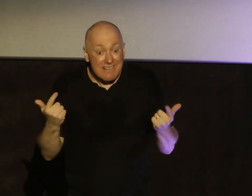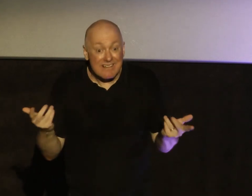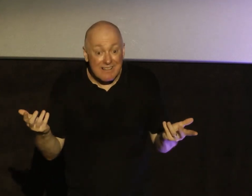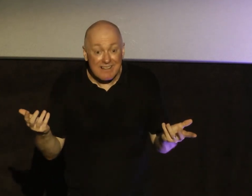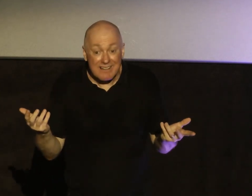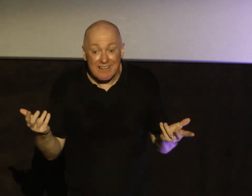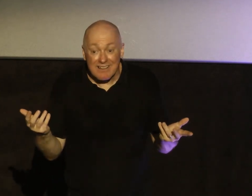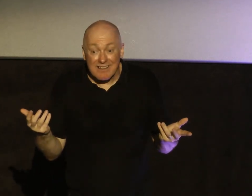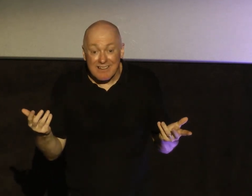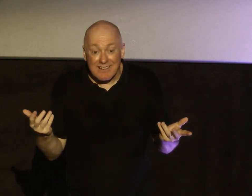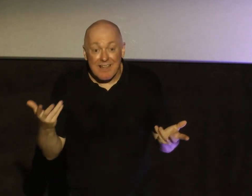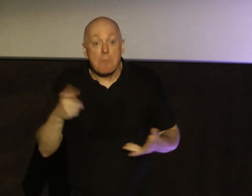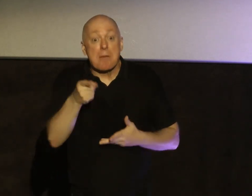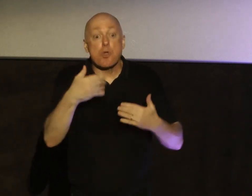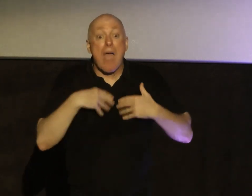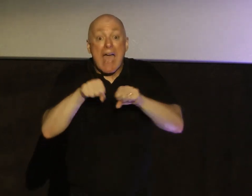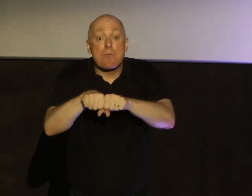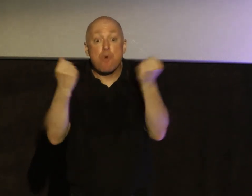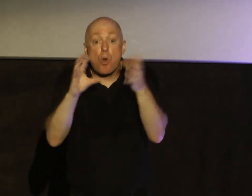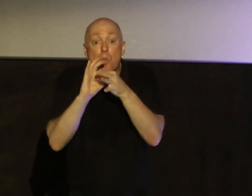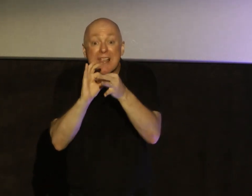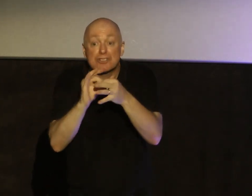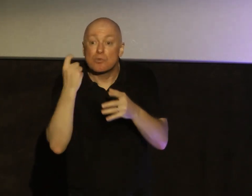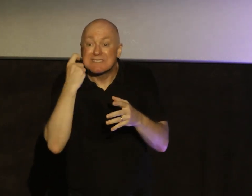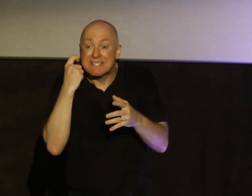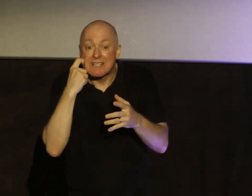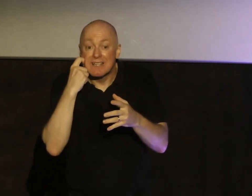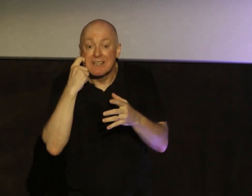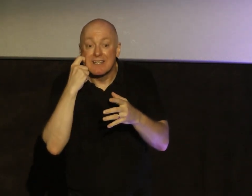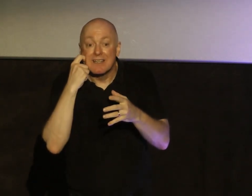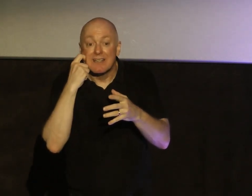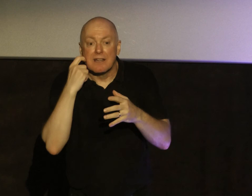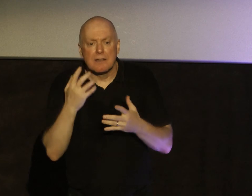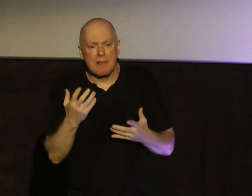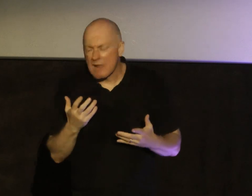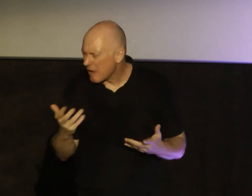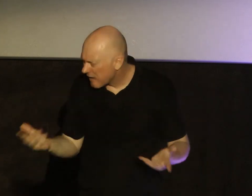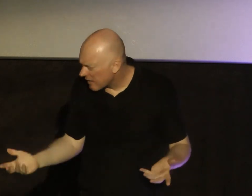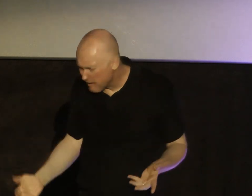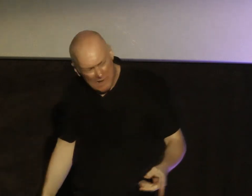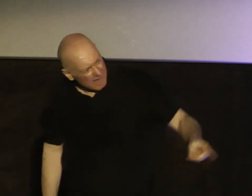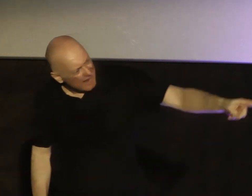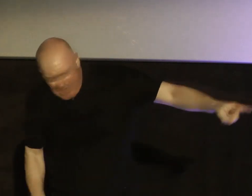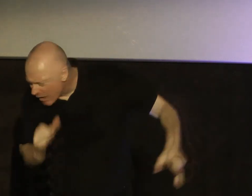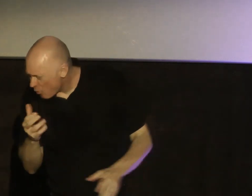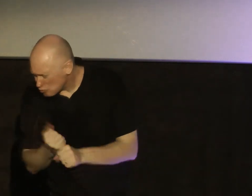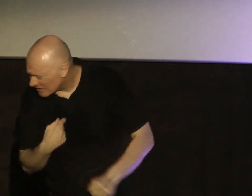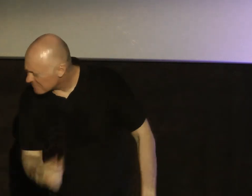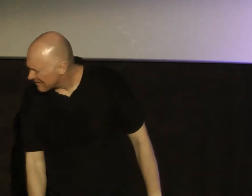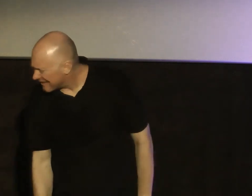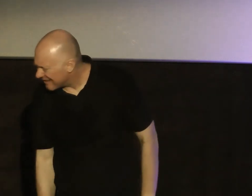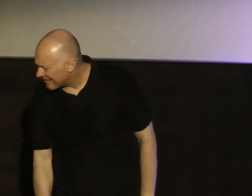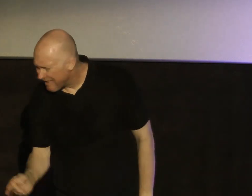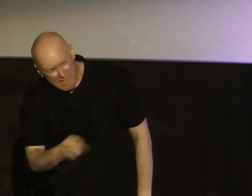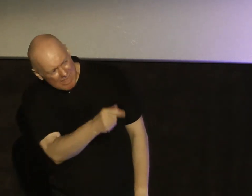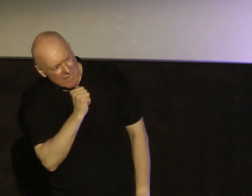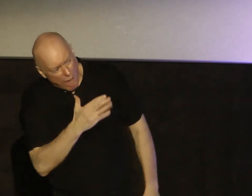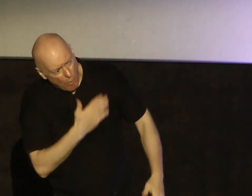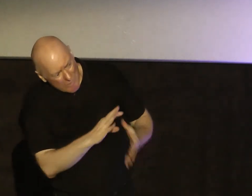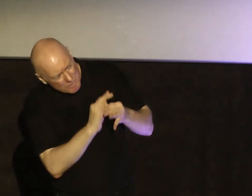Maybe you've had a broken relationship lately and you've gone to the people closest to you and say, this person won't trust me, this person won't reconcile, I keep apologizing,